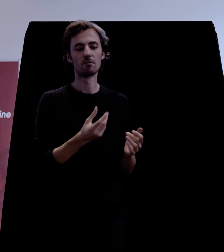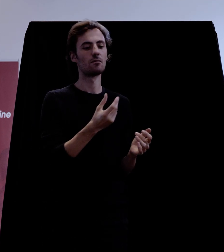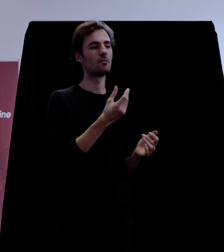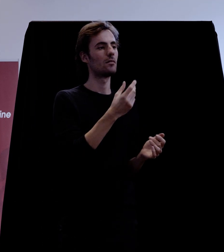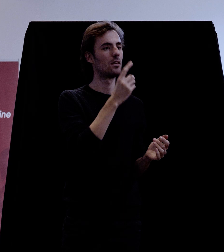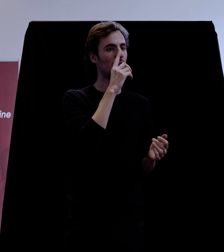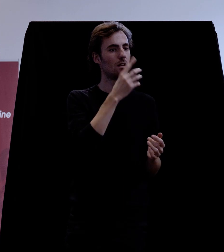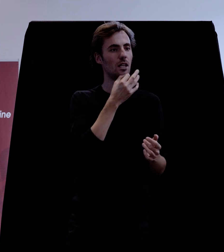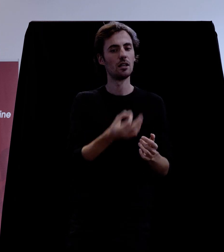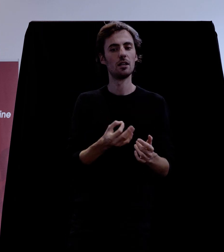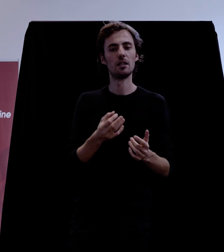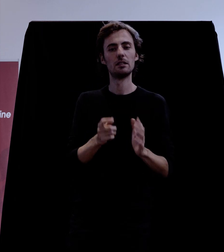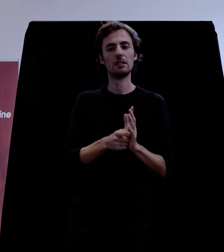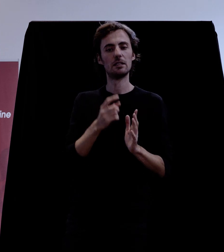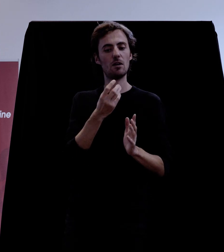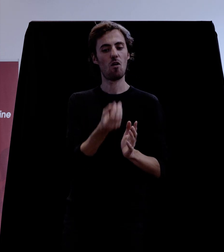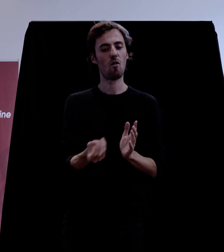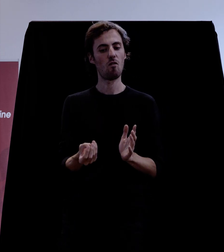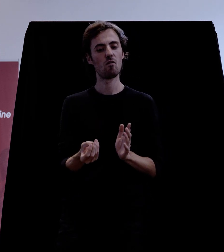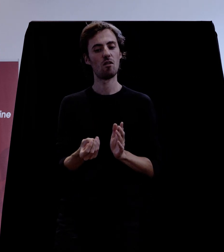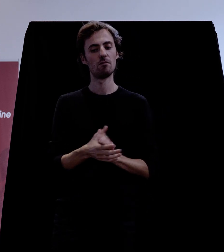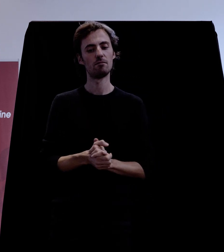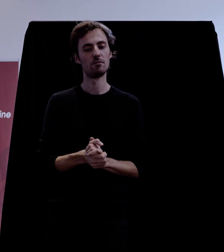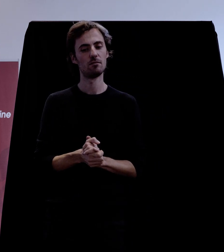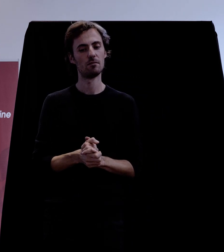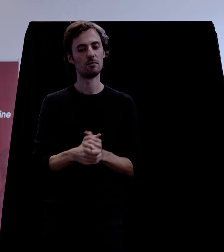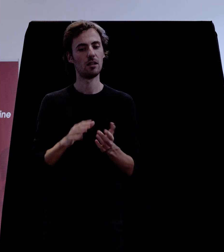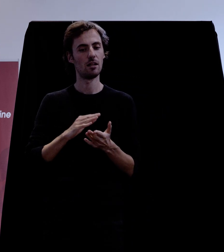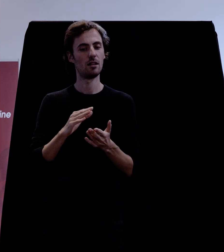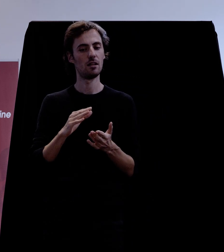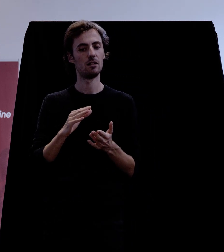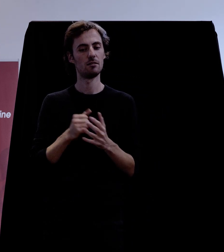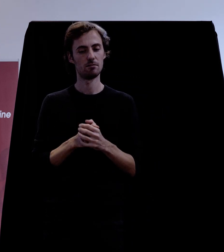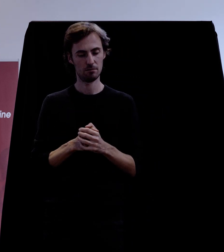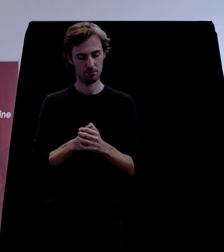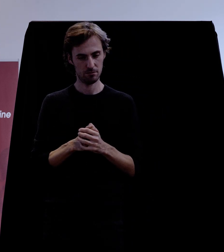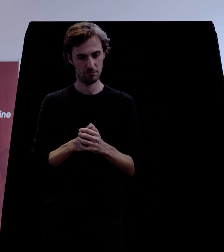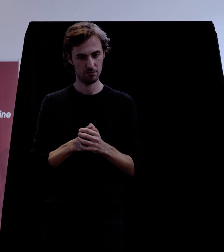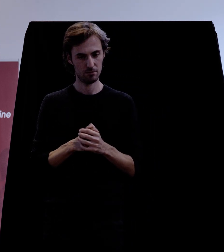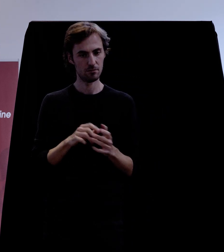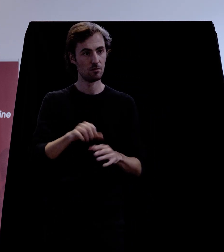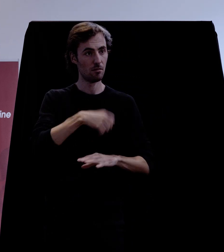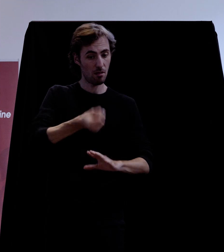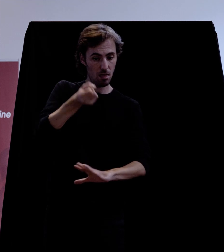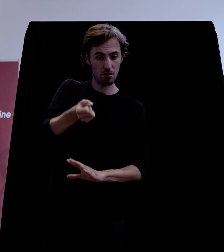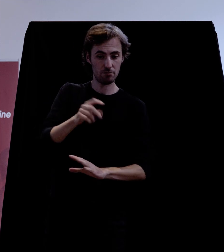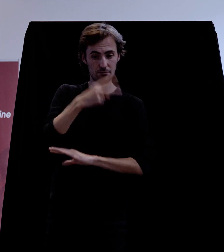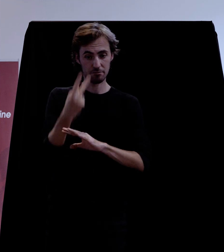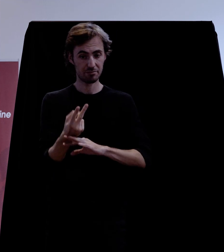Because their sensory systems are just you never get that irritated feeling all over your body. This settles